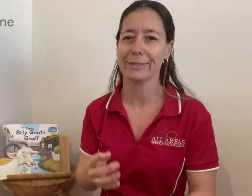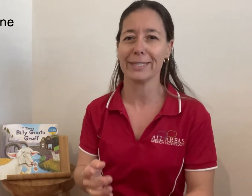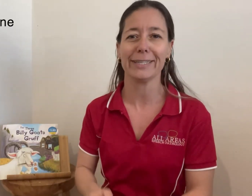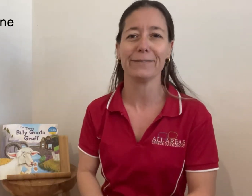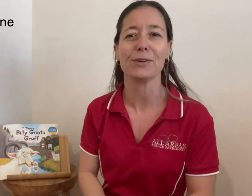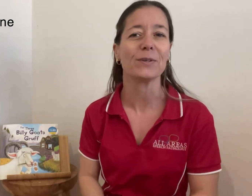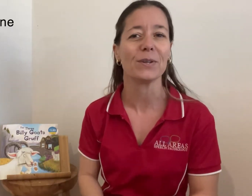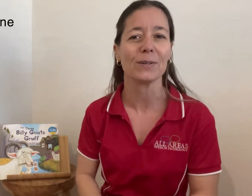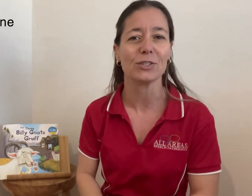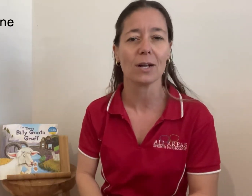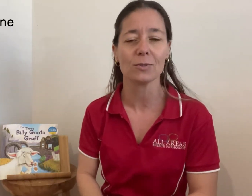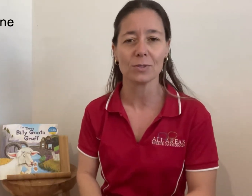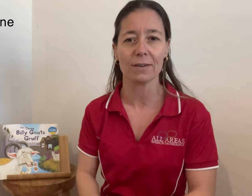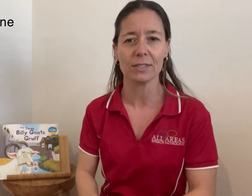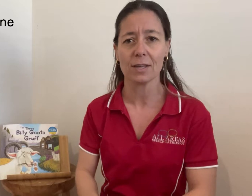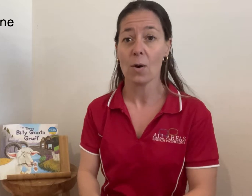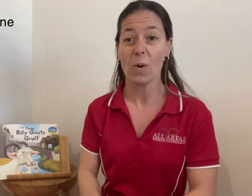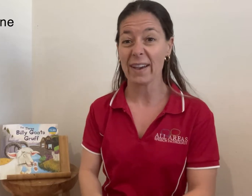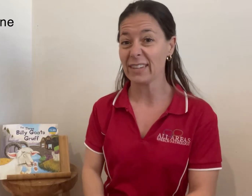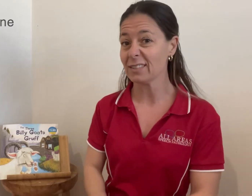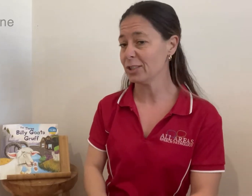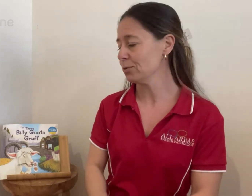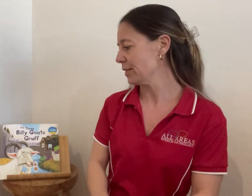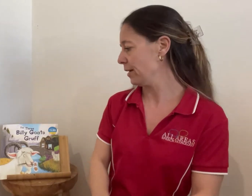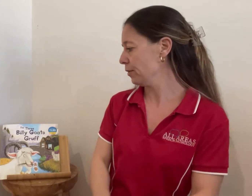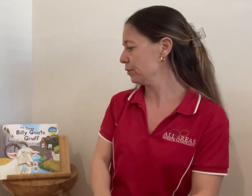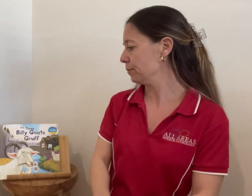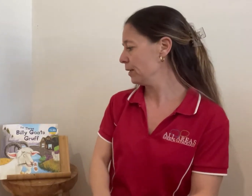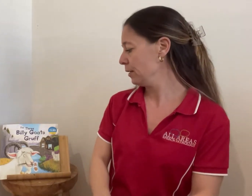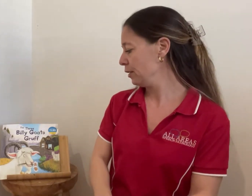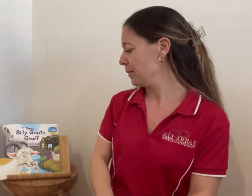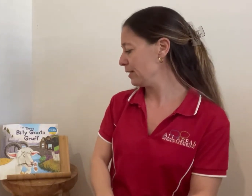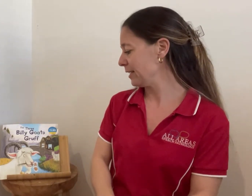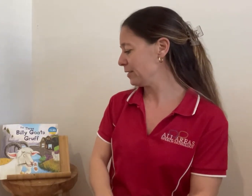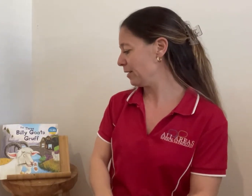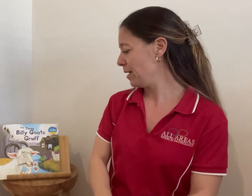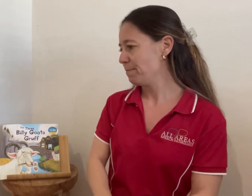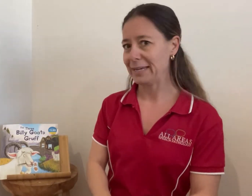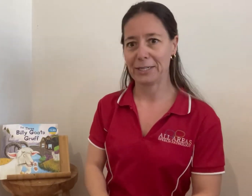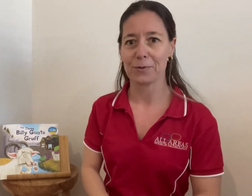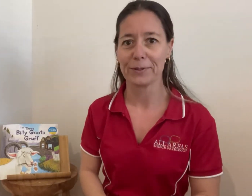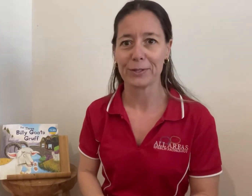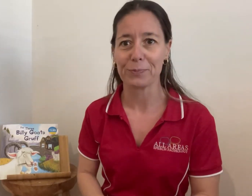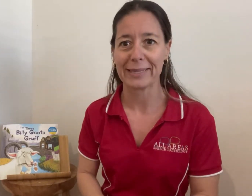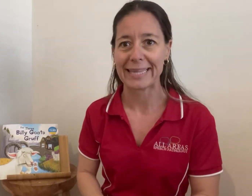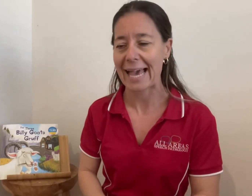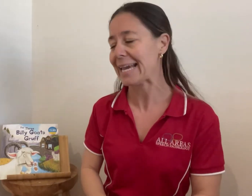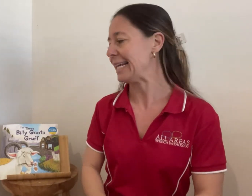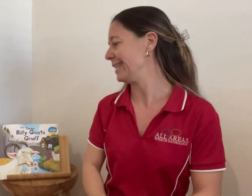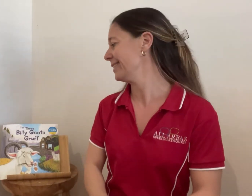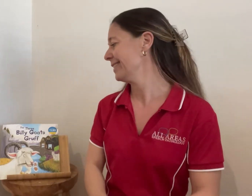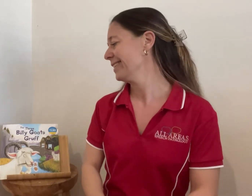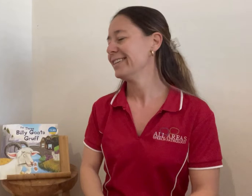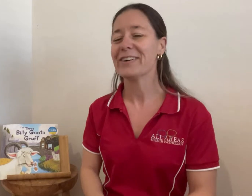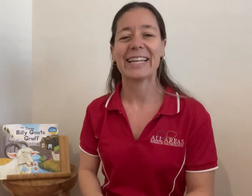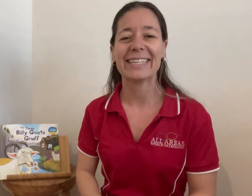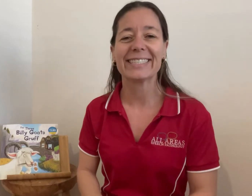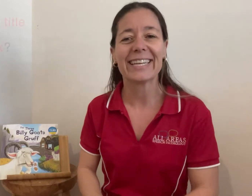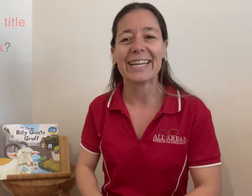particularly if you're on an early childhood service or have young children at home. You might like to make your own little play. All right, let's see. What's